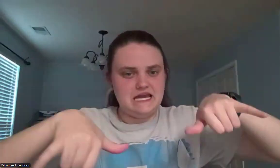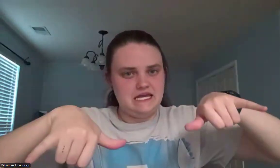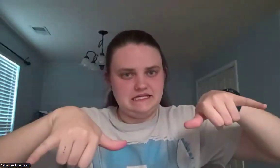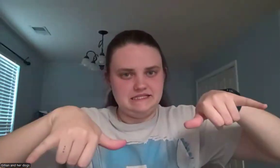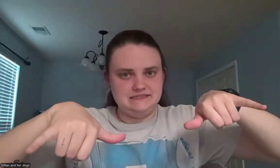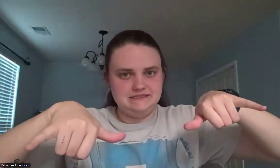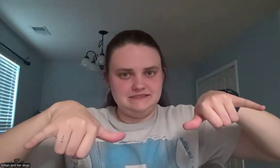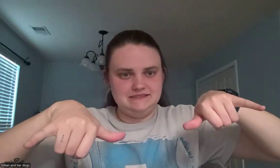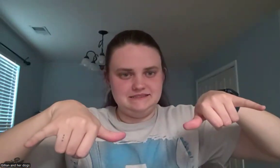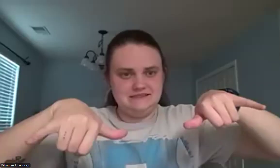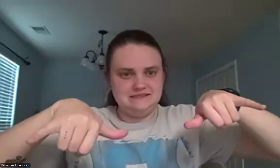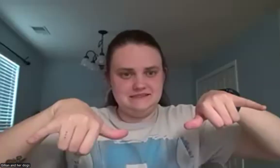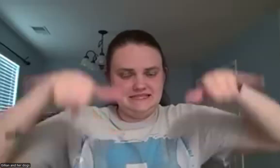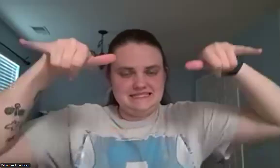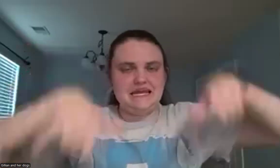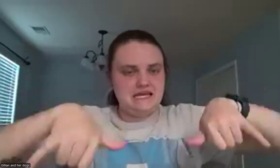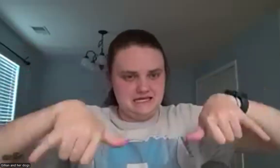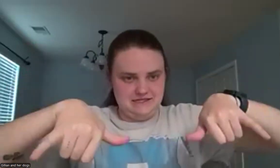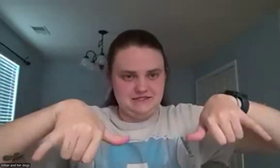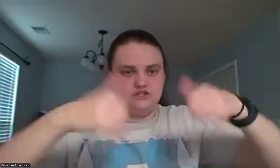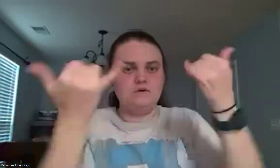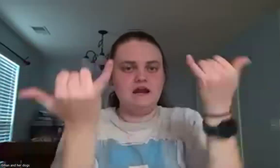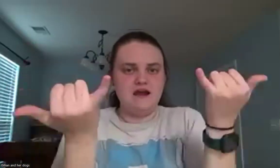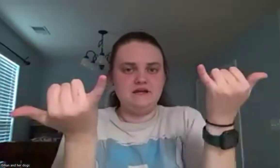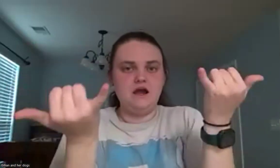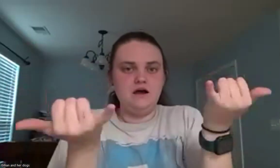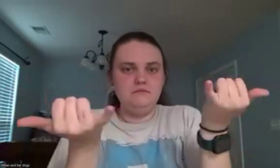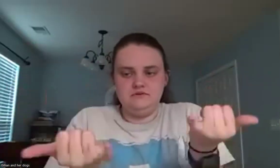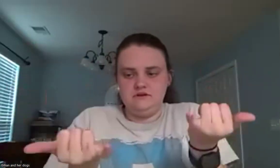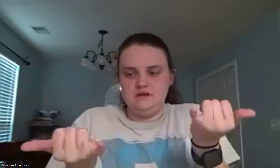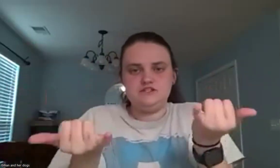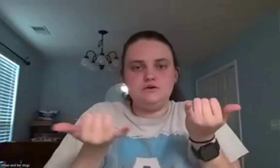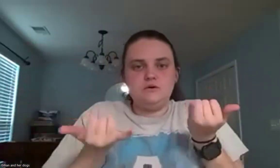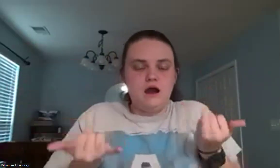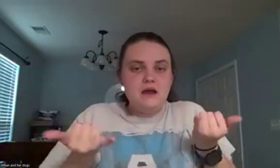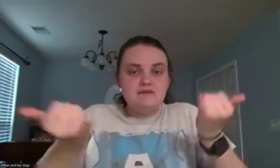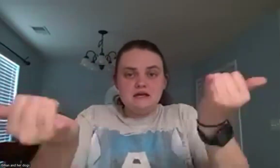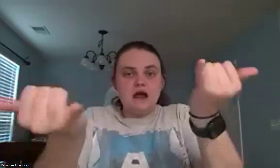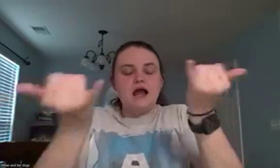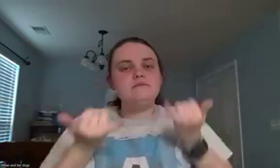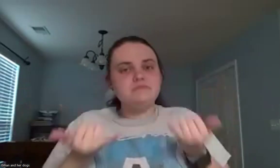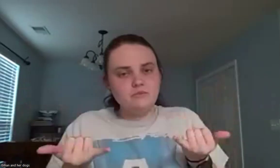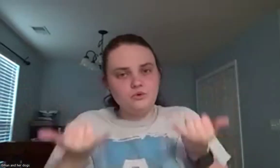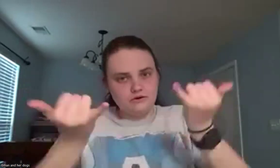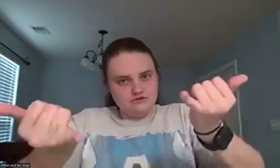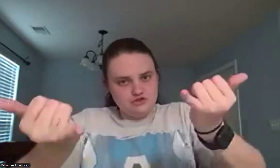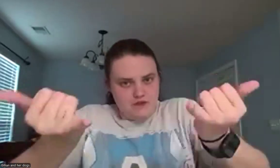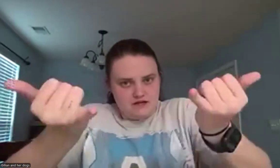stay, like oh, staying. So you want to have it up. And so I am being more dramatic with